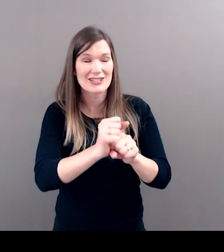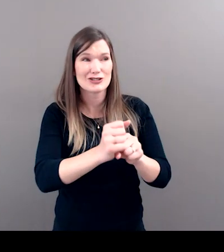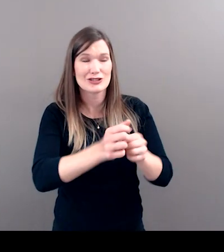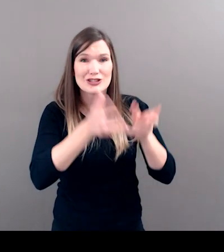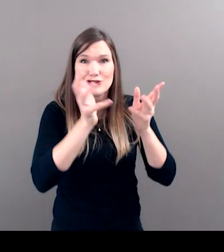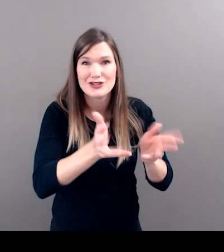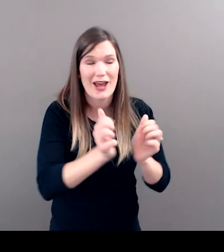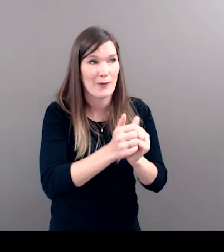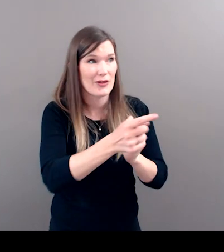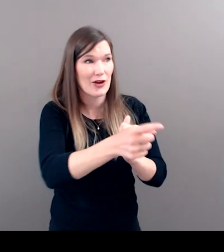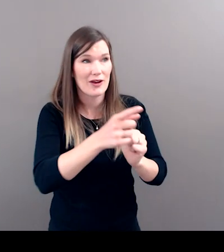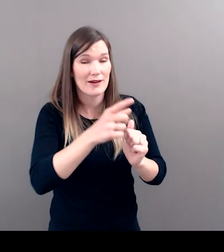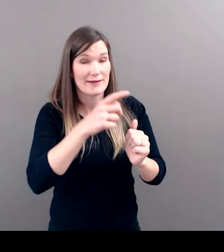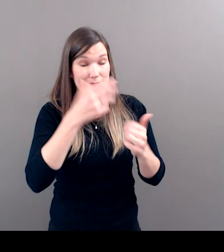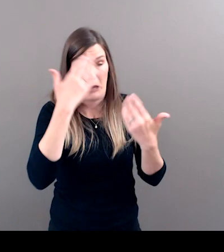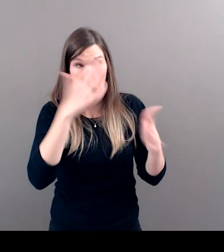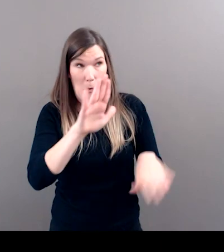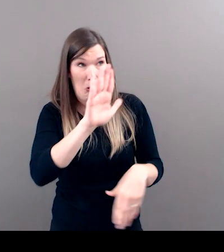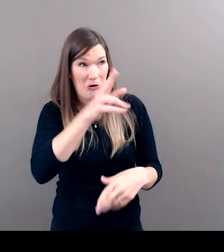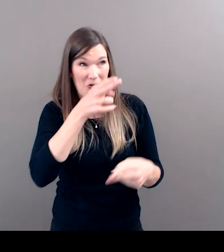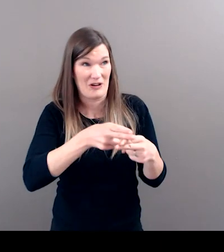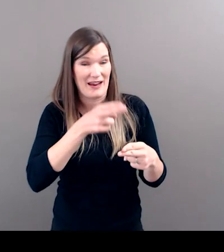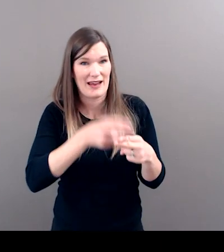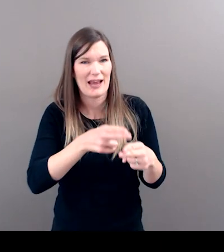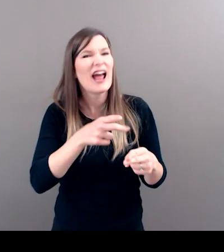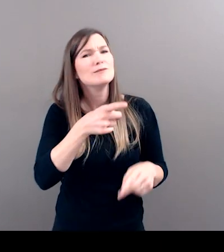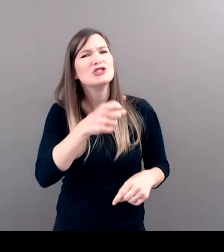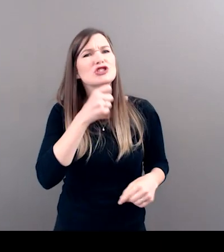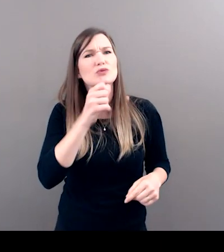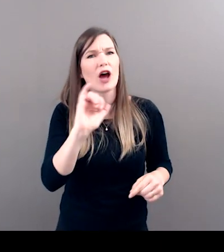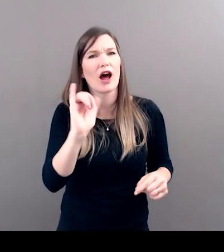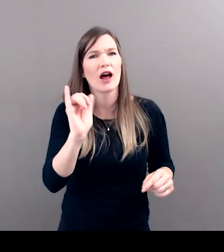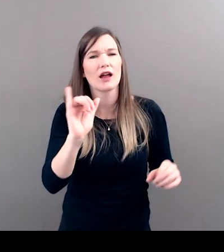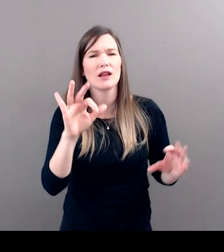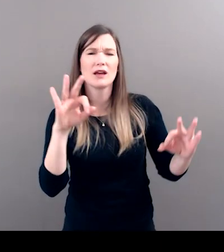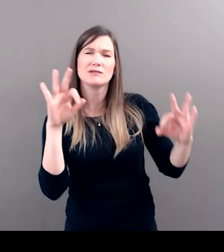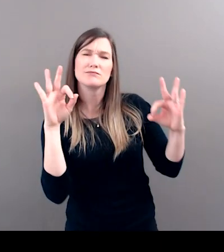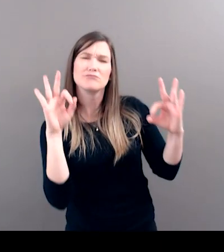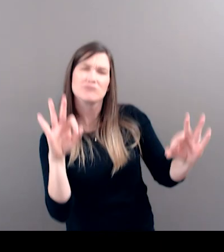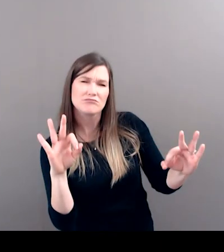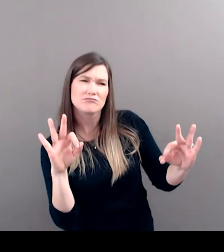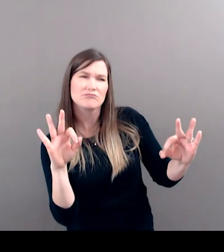something, and she wasn't like fine.